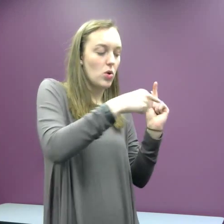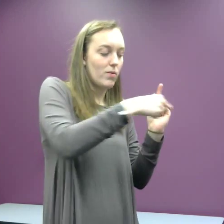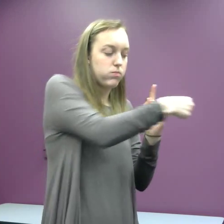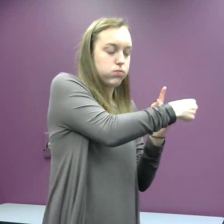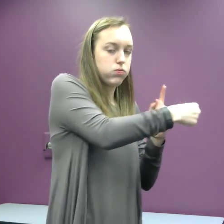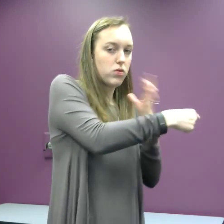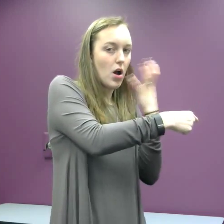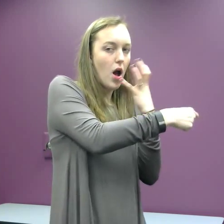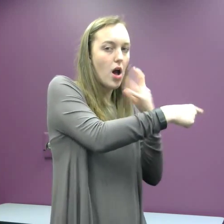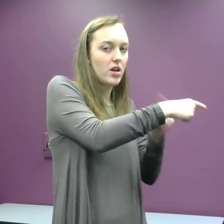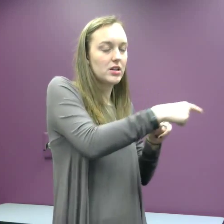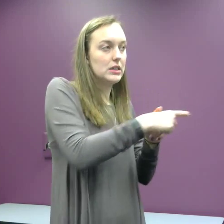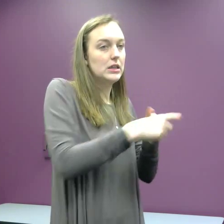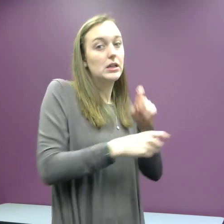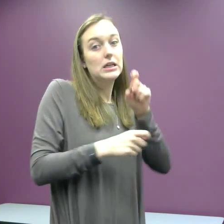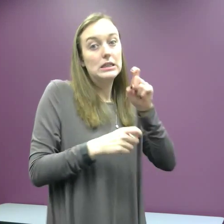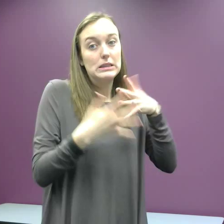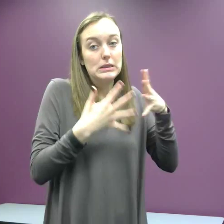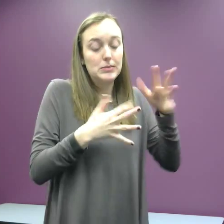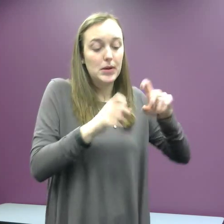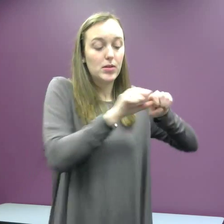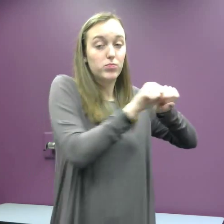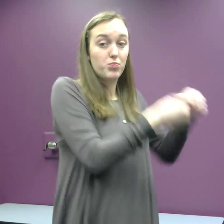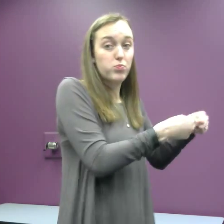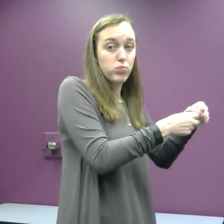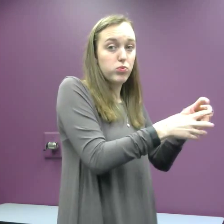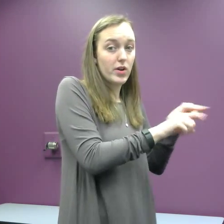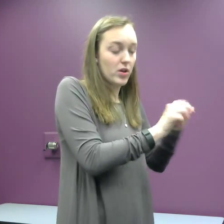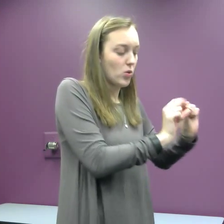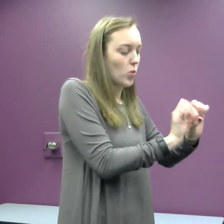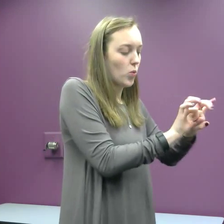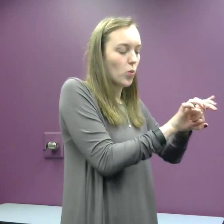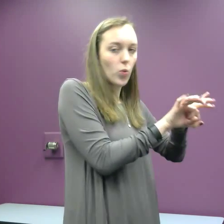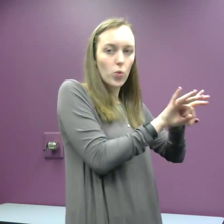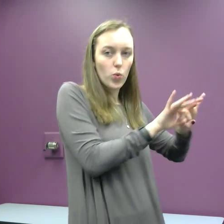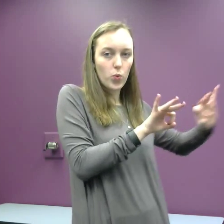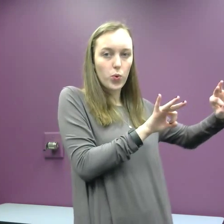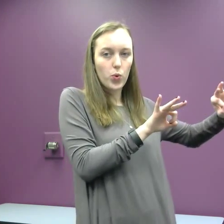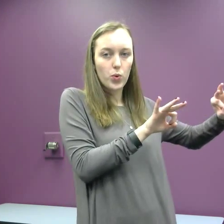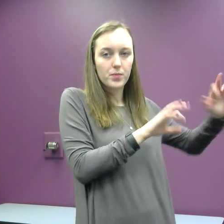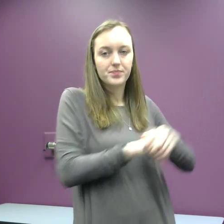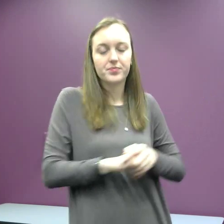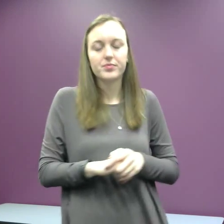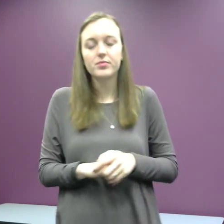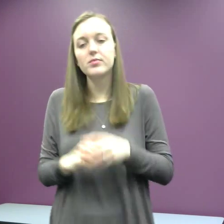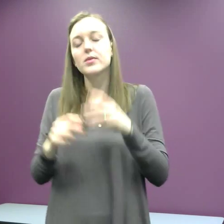So it's very important to switch the heater off, wait 15 minutes, then turn the pump off before messing with the